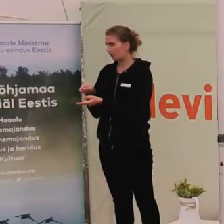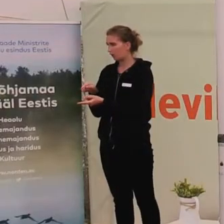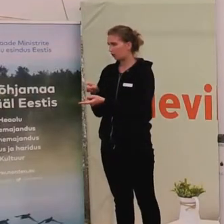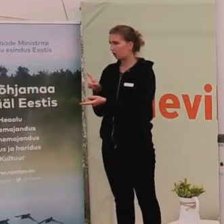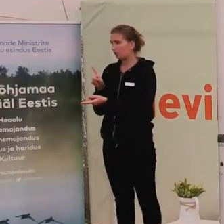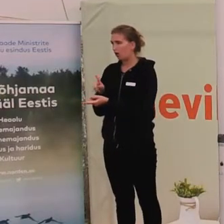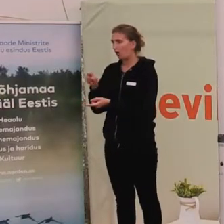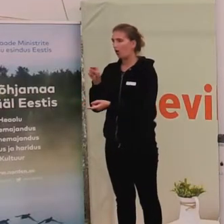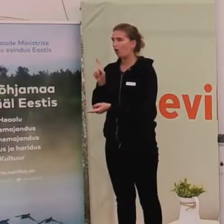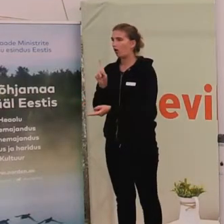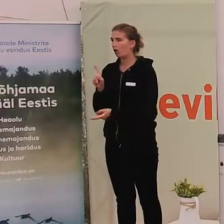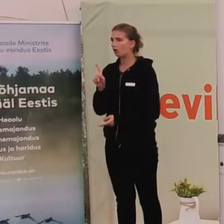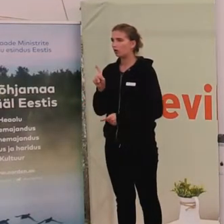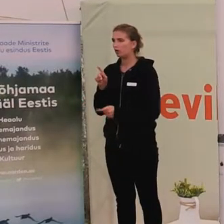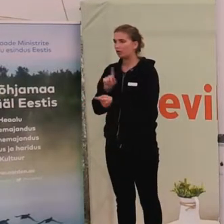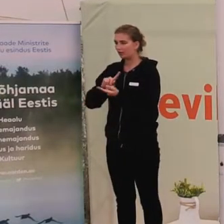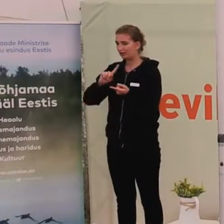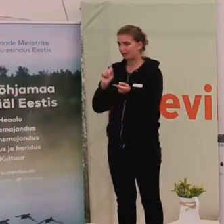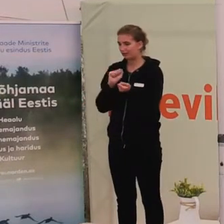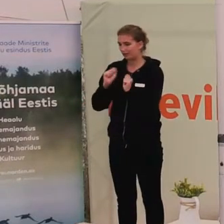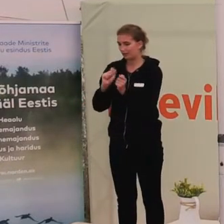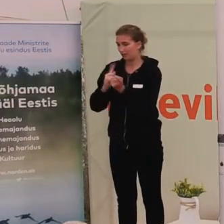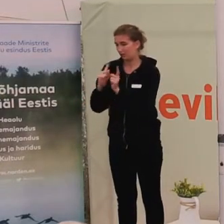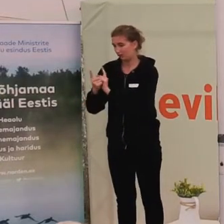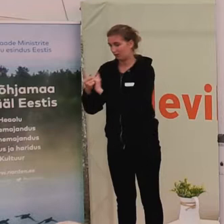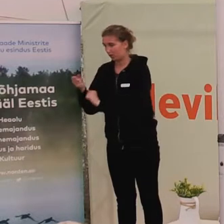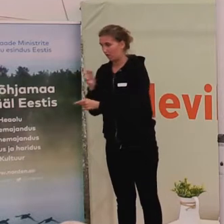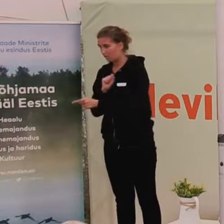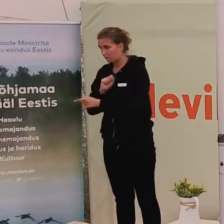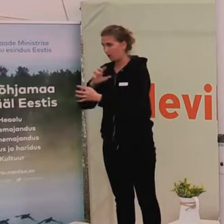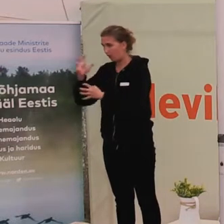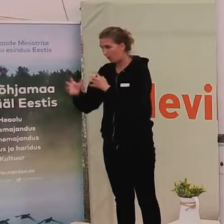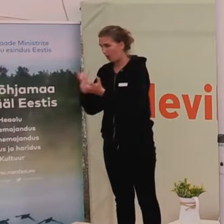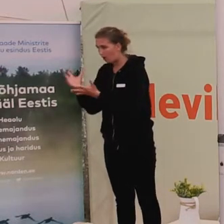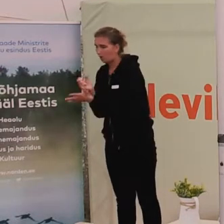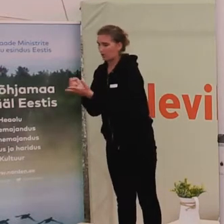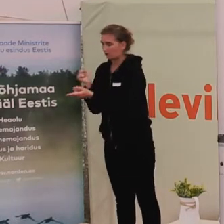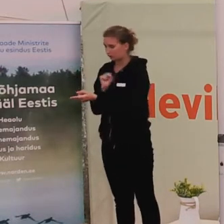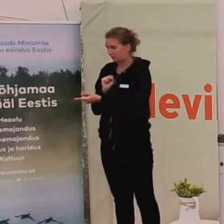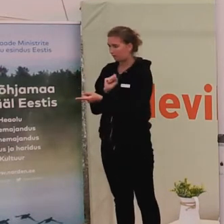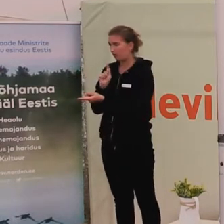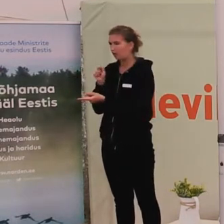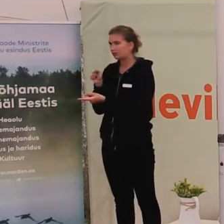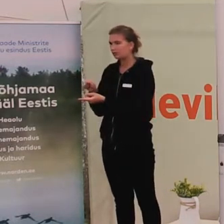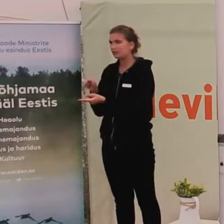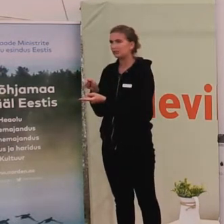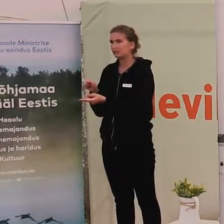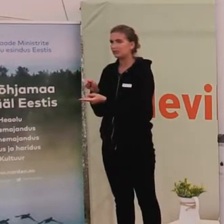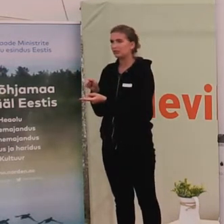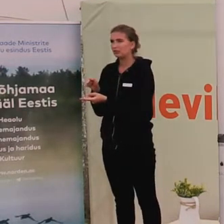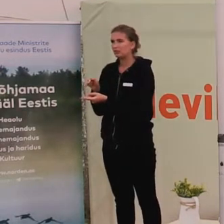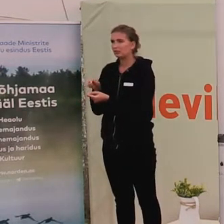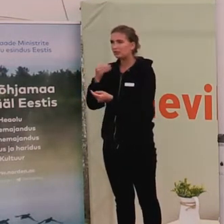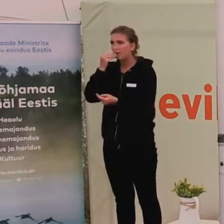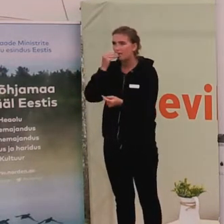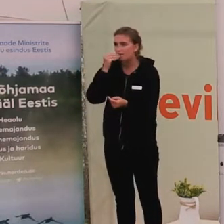very slowly. And these radical changes which would be needed if the planet should be saved, it's, for instance, decreasing the